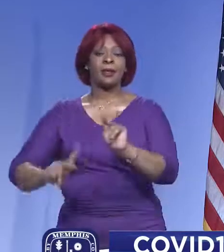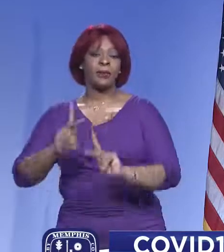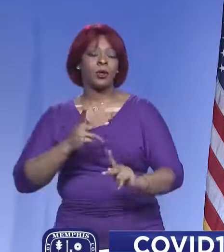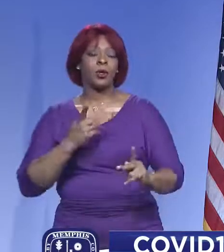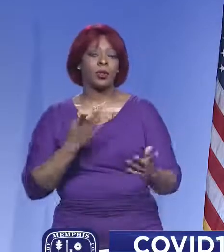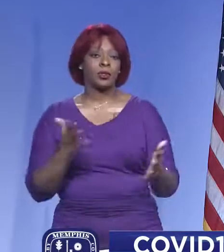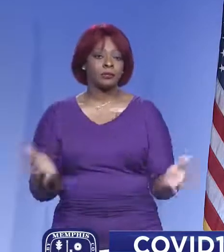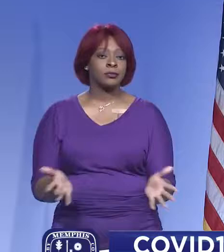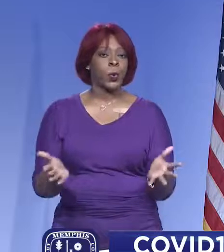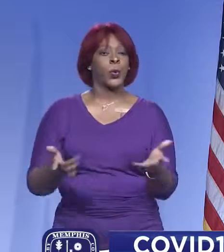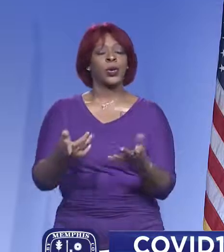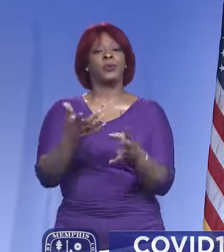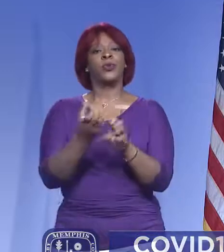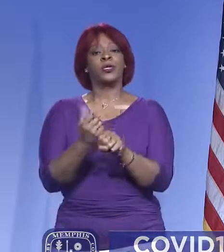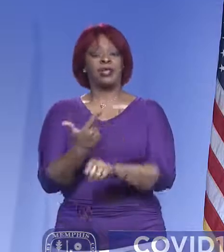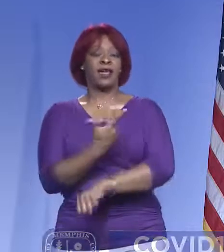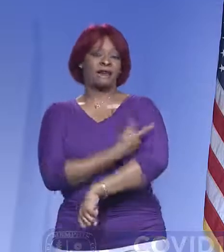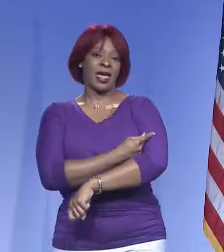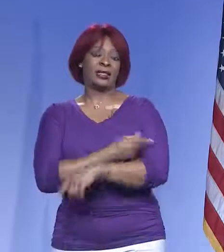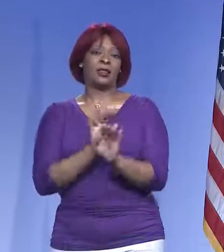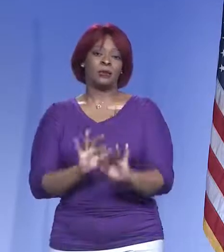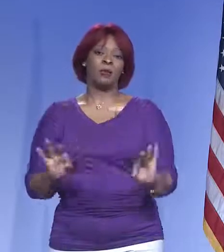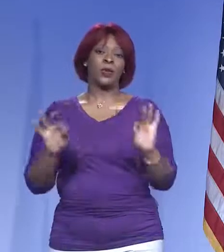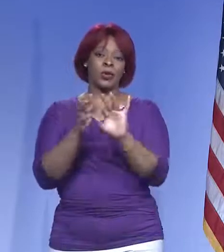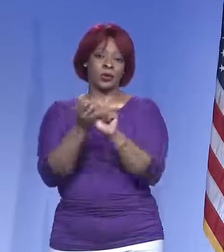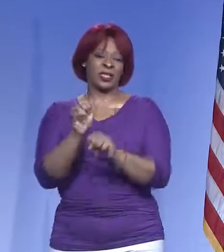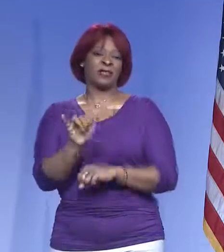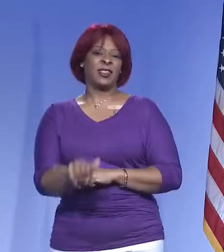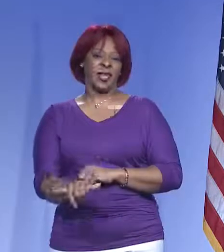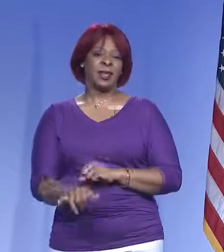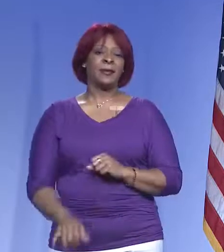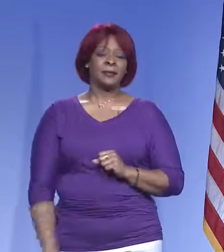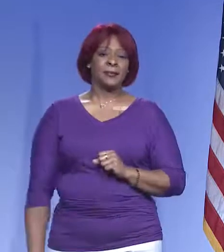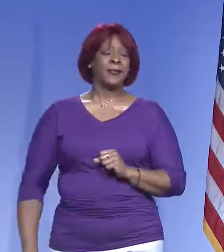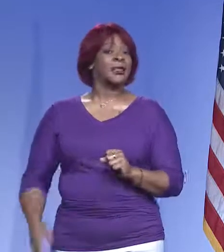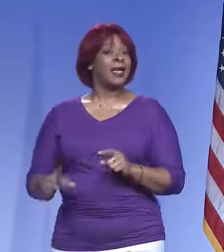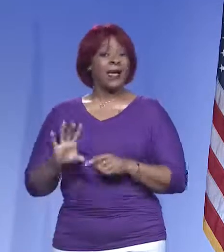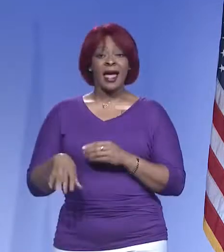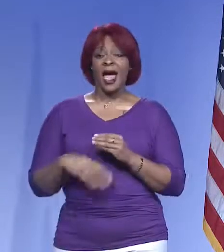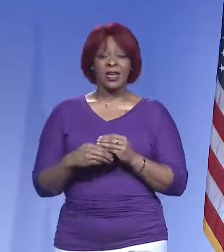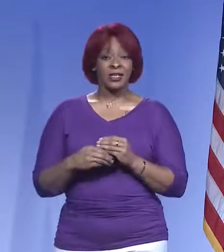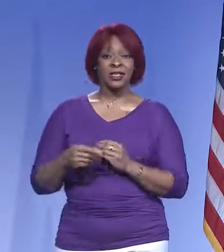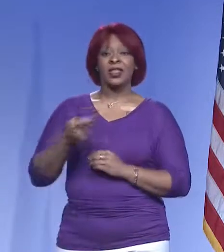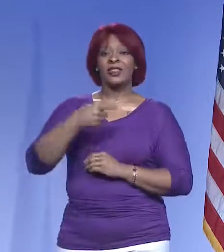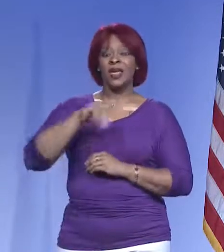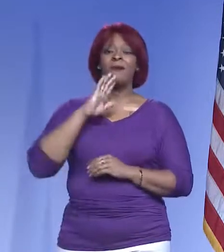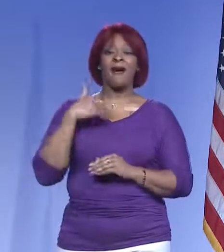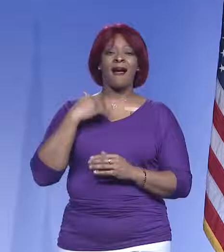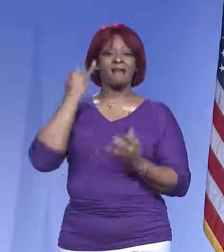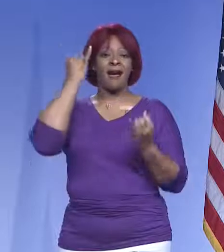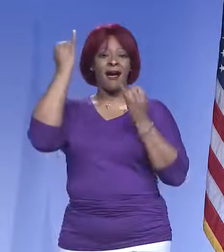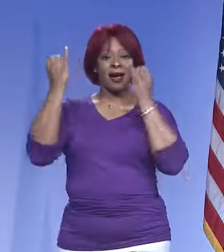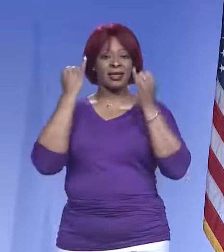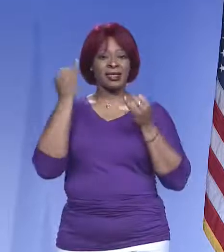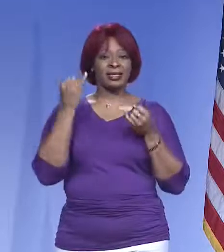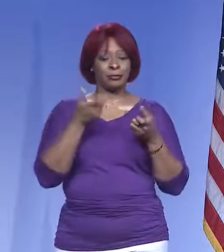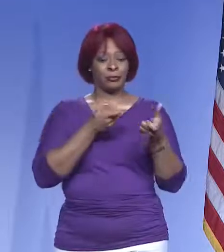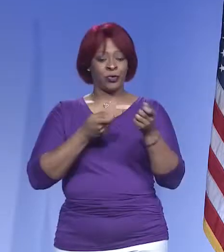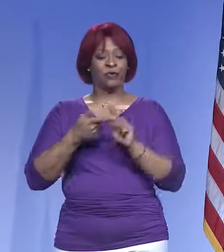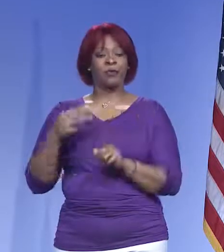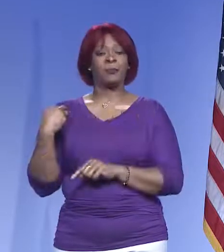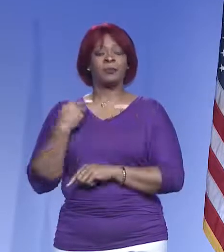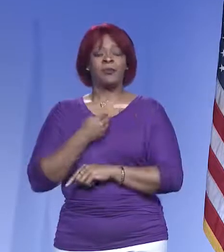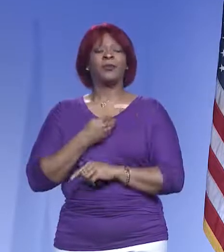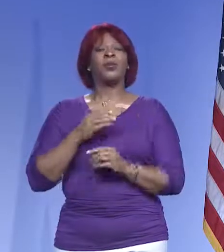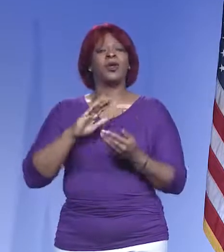those neighborhoods to tell them about the importance of vaccination. But in addition to that, there'll be ideas that come from the members of the COVID